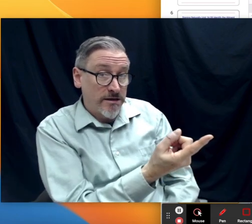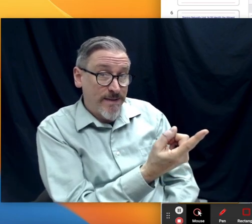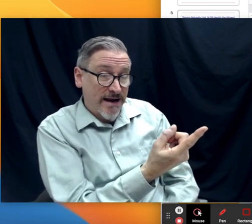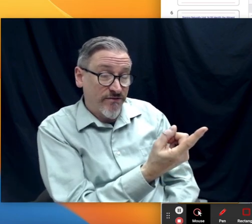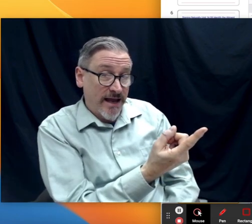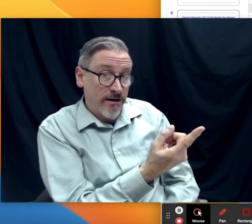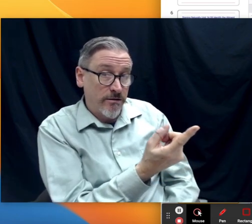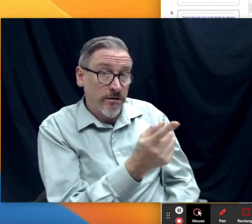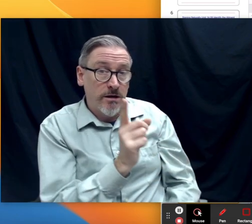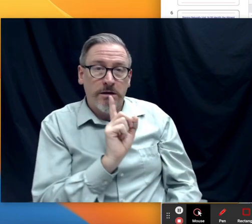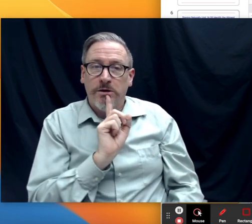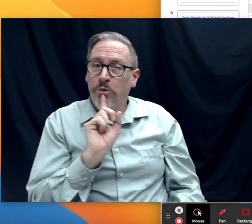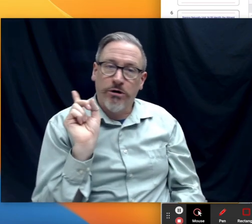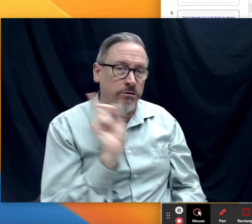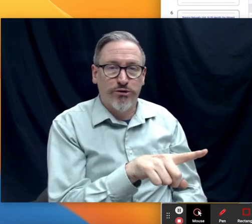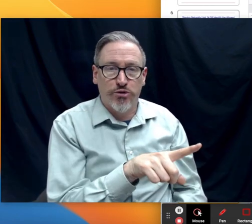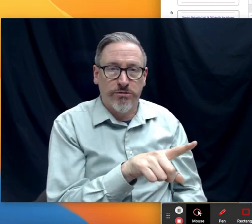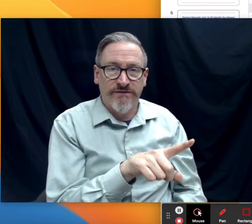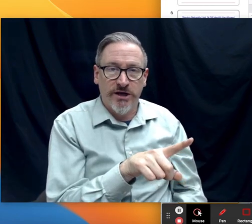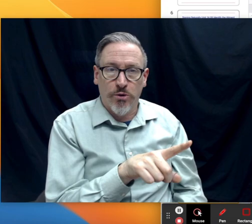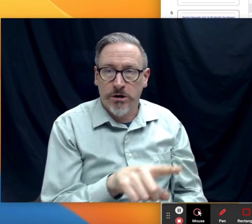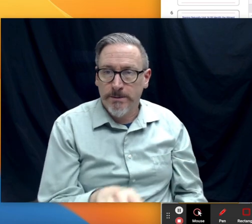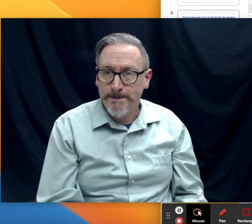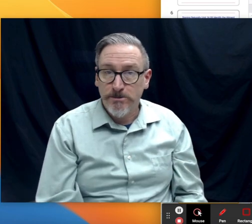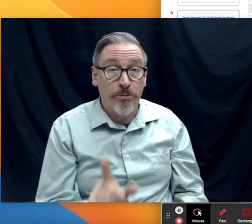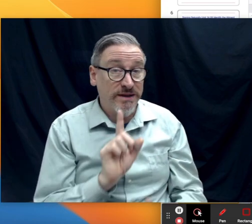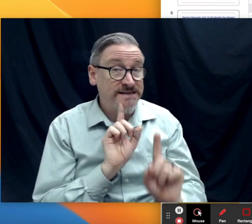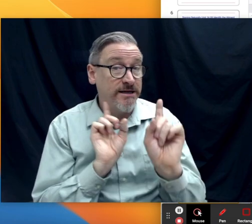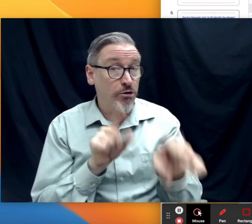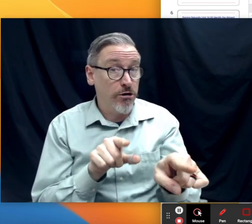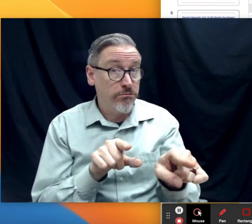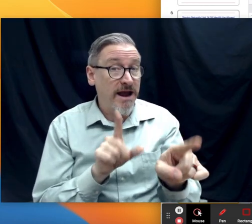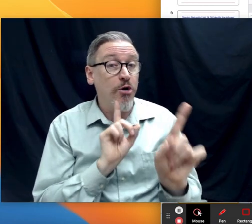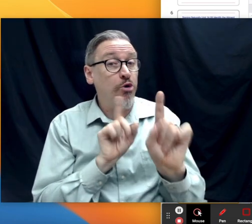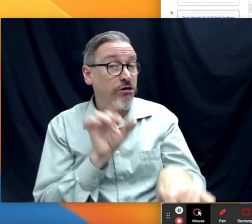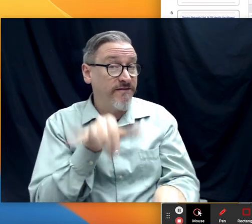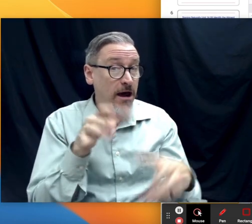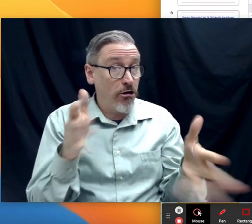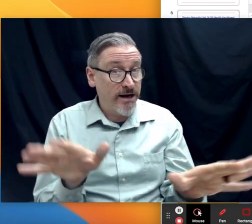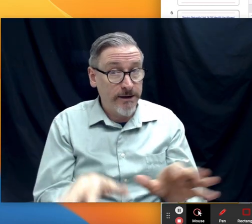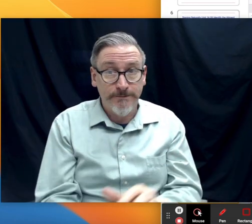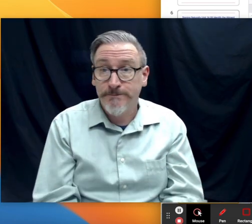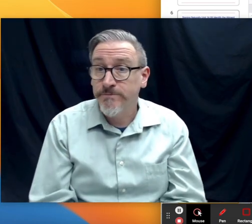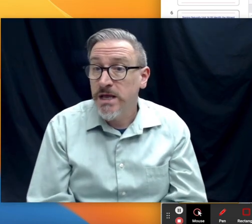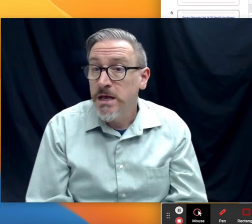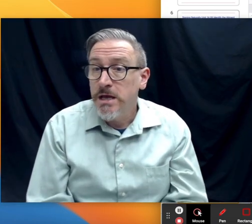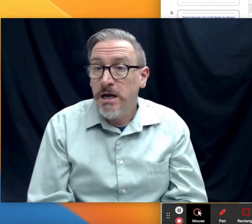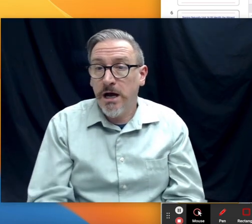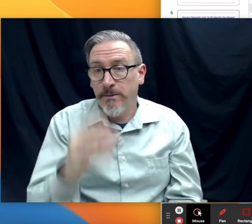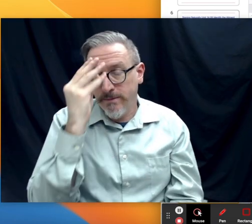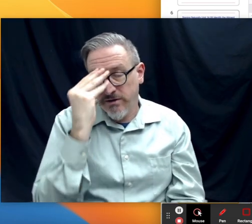Tell is back of the hand. Order, giving an order or placing an order. I ordered that already.